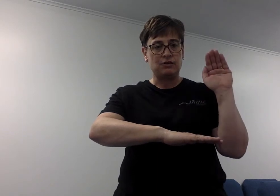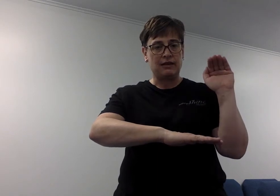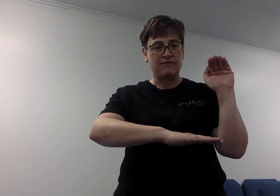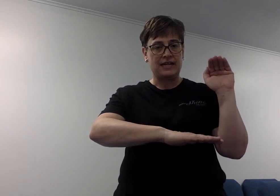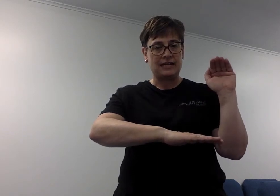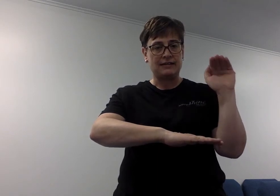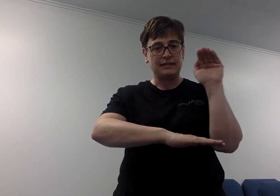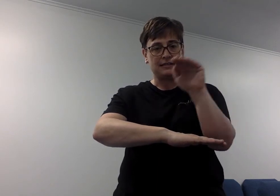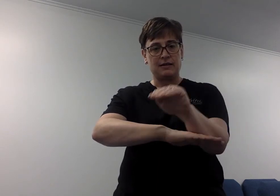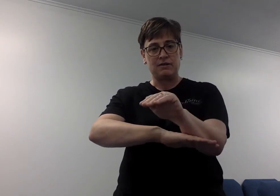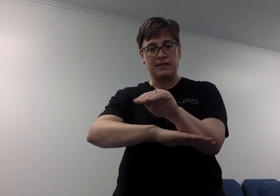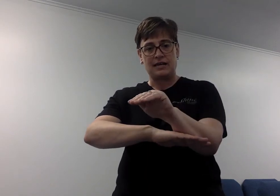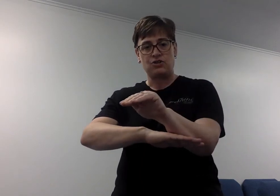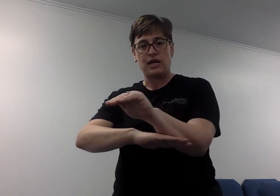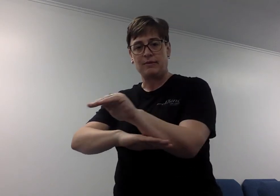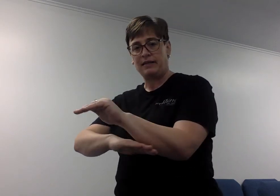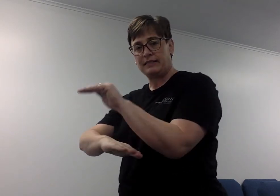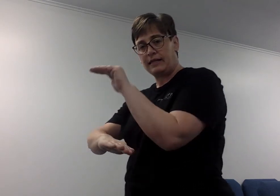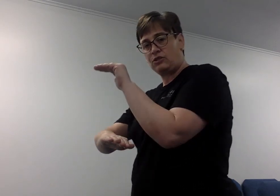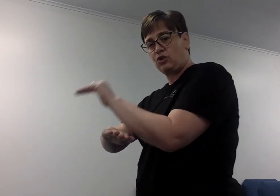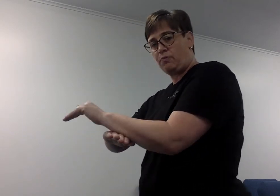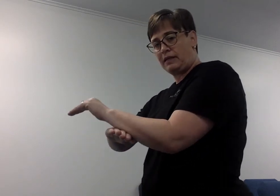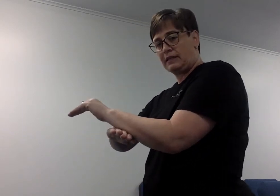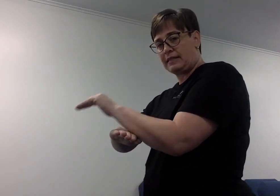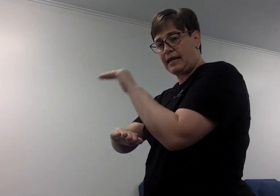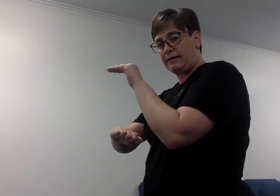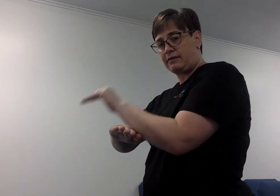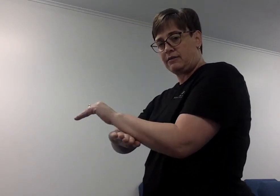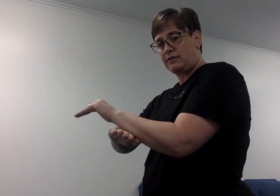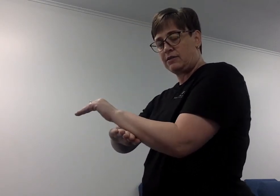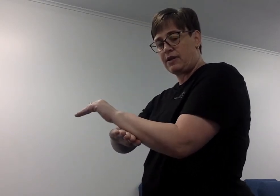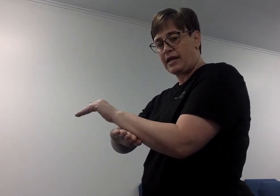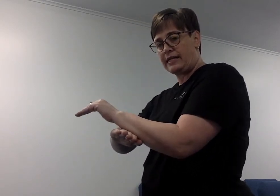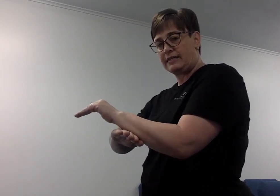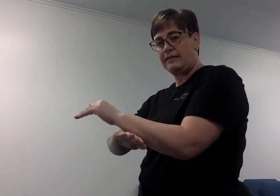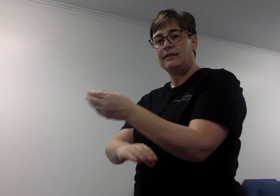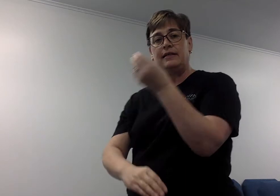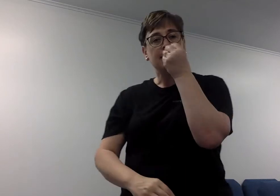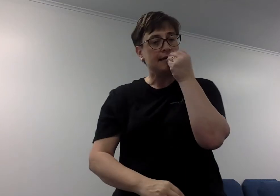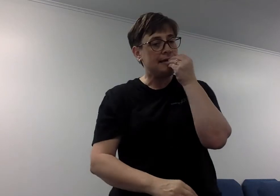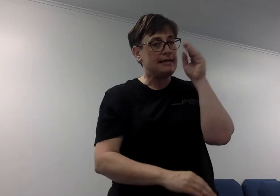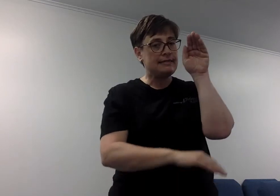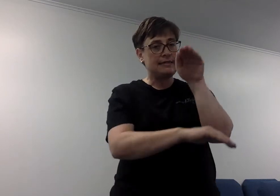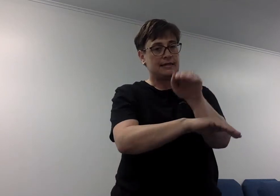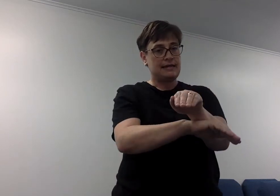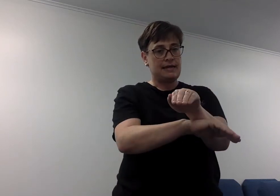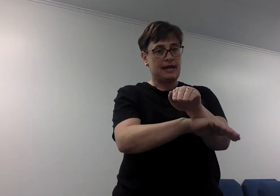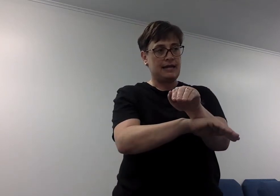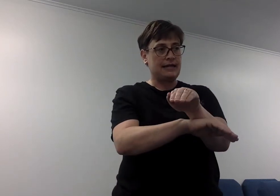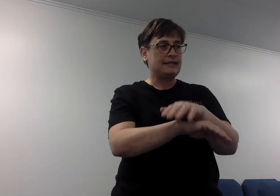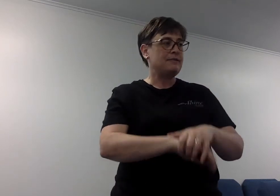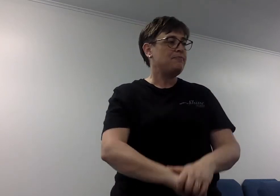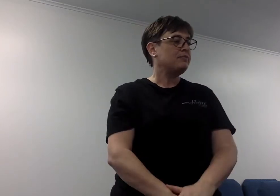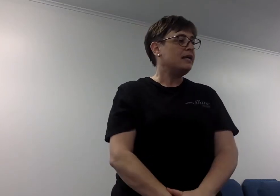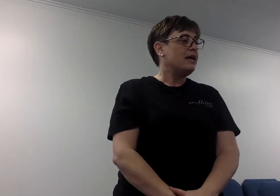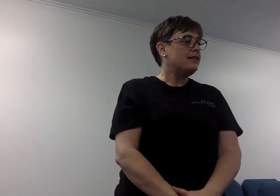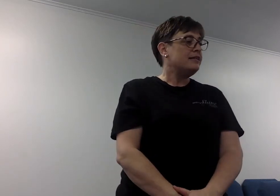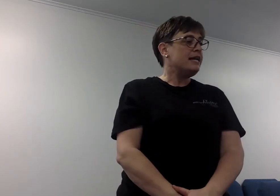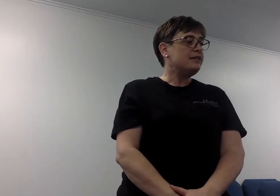left hand is going to be that shape that's like scooping the sand. So night, eat, and night. Next